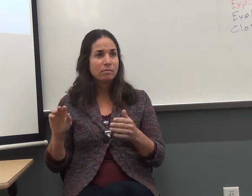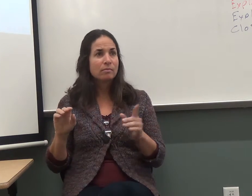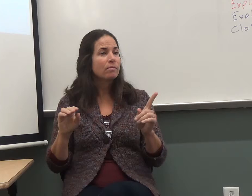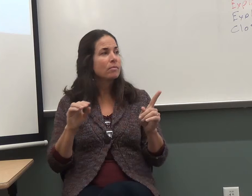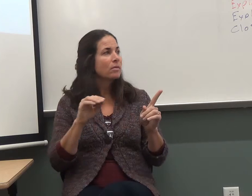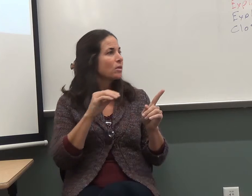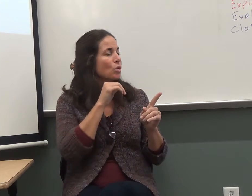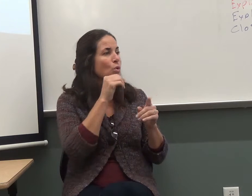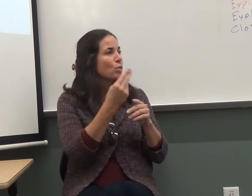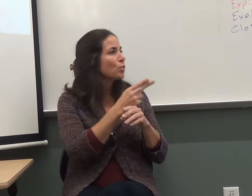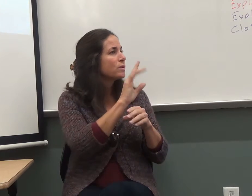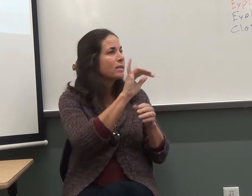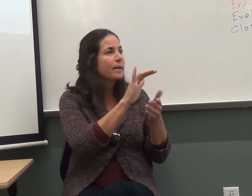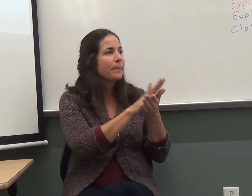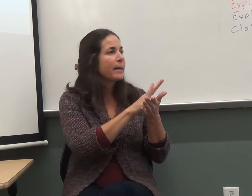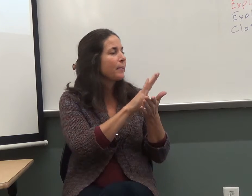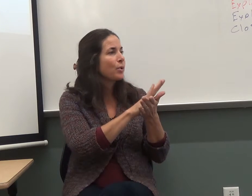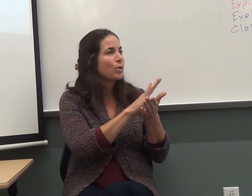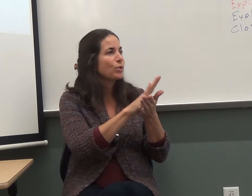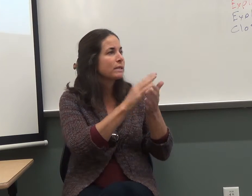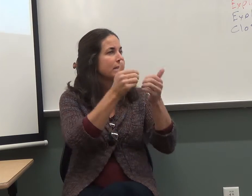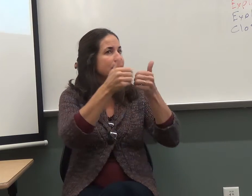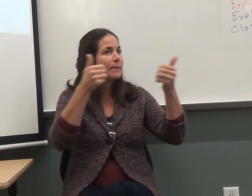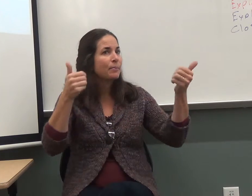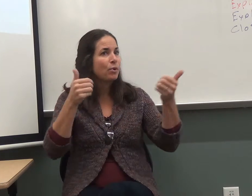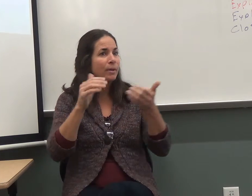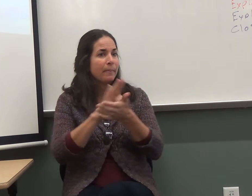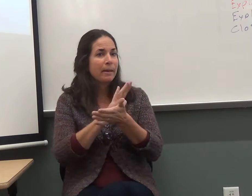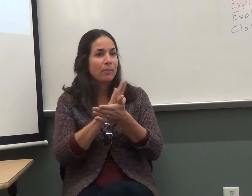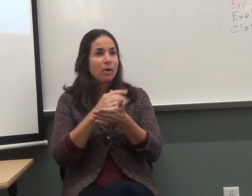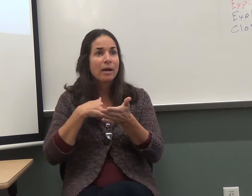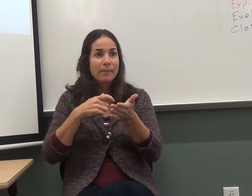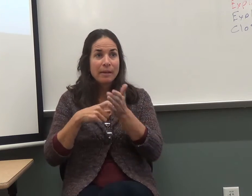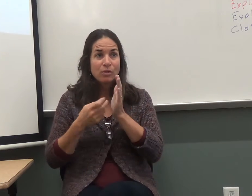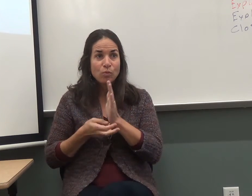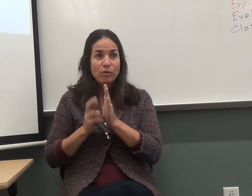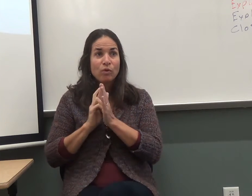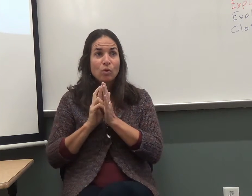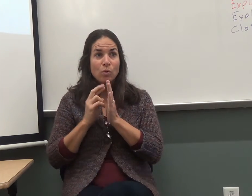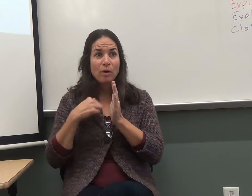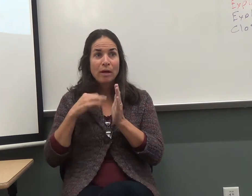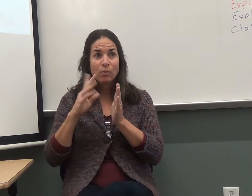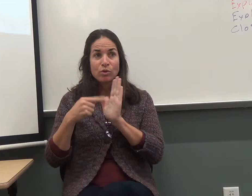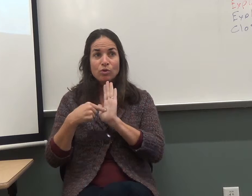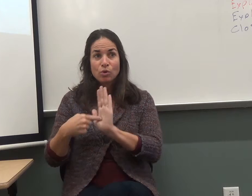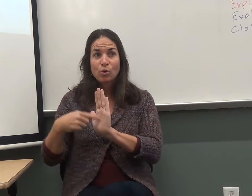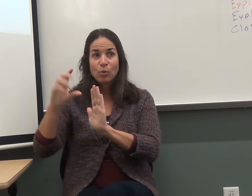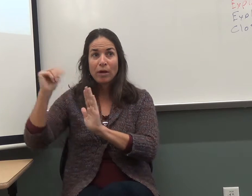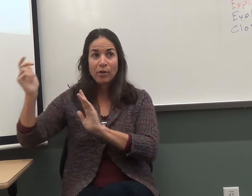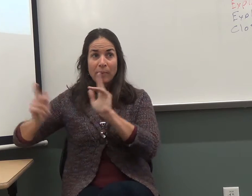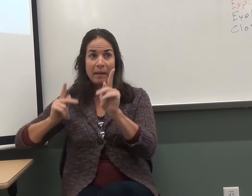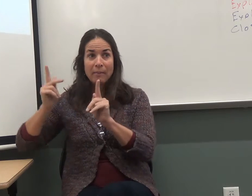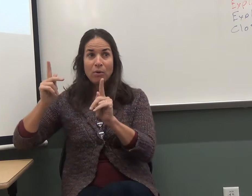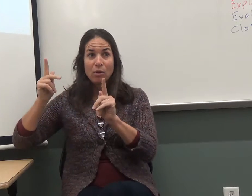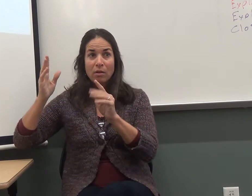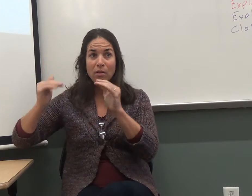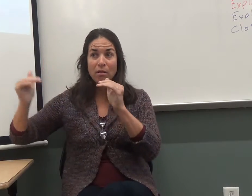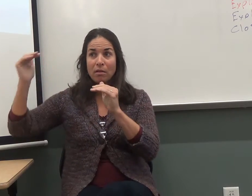paper. I want this to be on a separate piece of paper. This is an assignment that I have to review and that I have to show to other people. How is that be? So do your